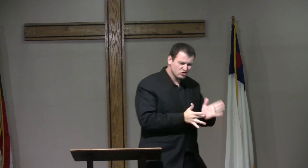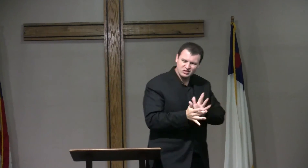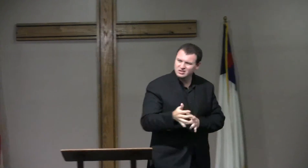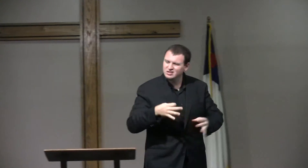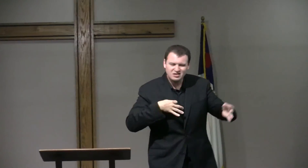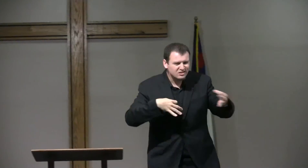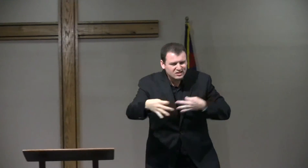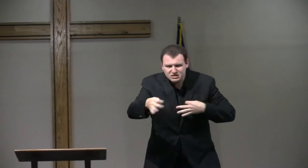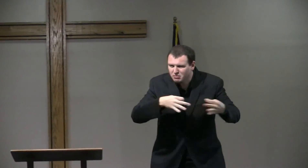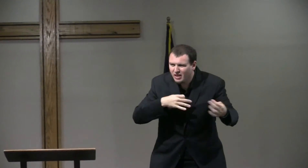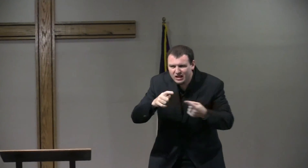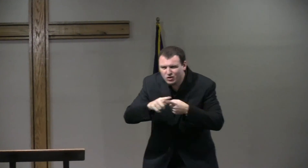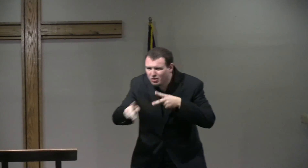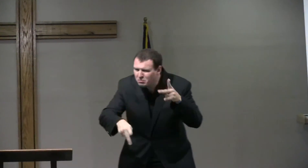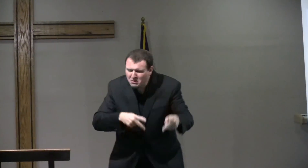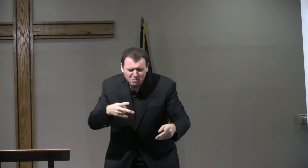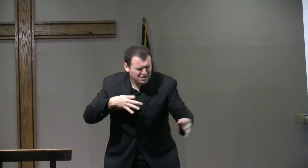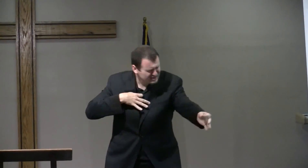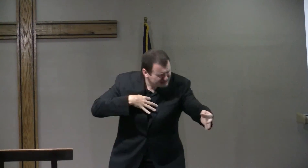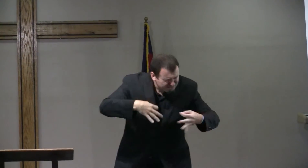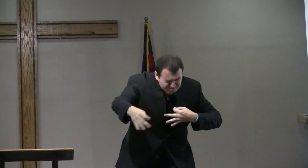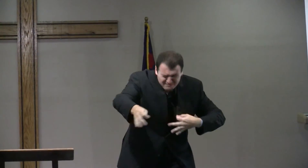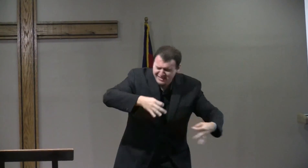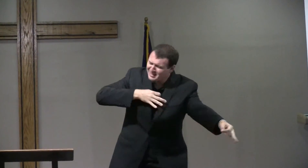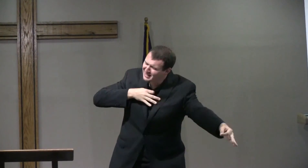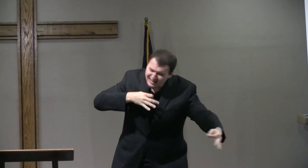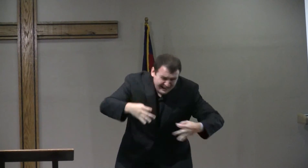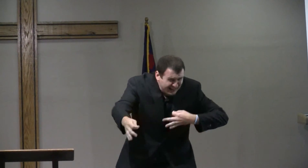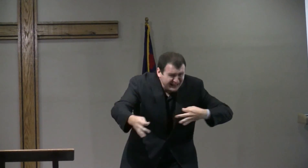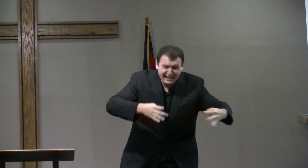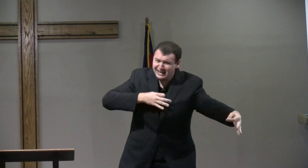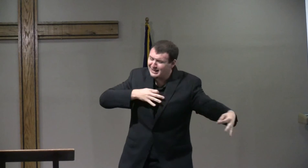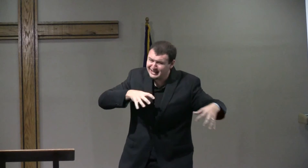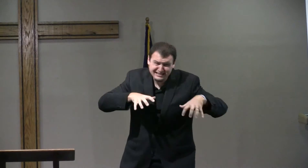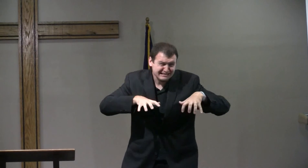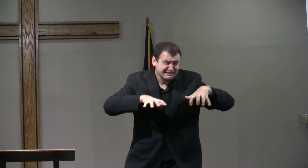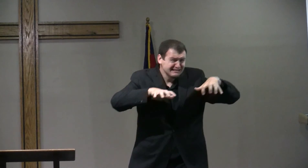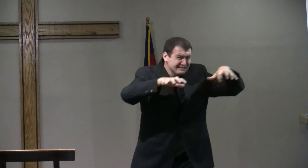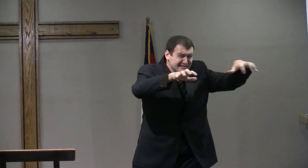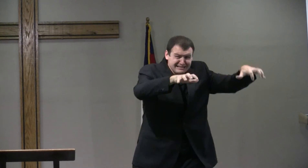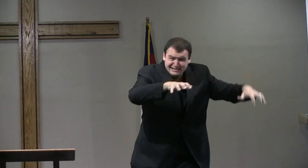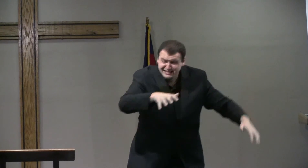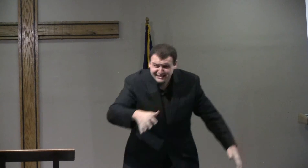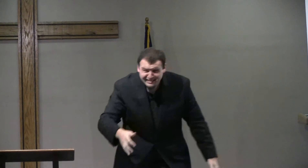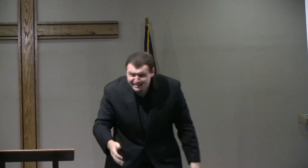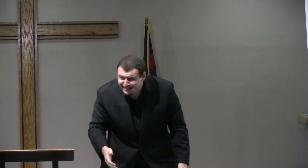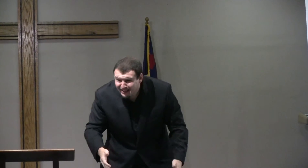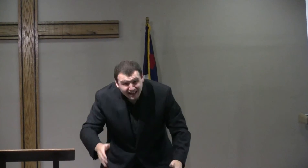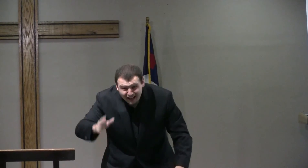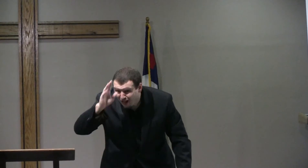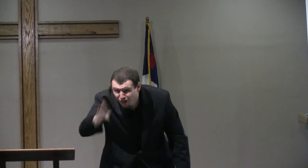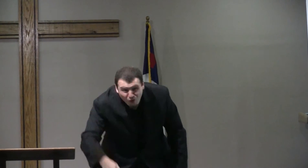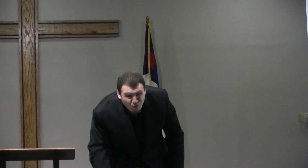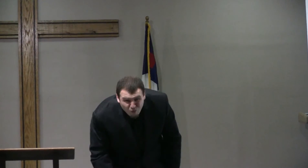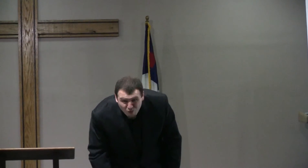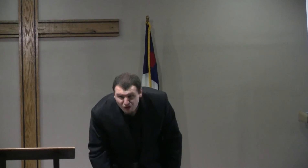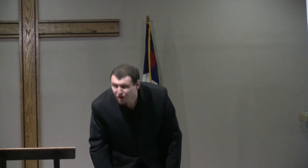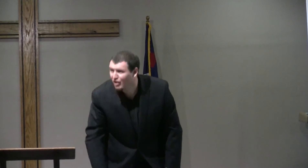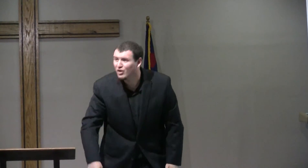the law. Well, Jesus is explaining to them. He's trying to get the point across here to this crowd of people on the